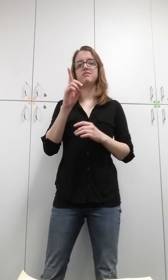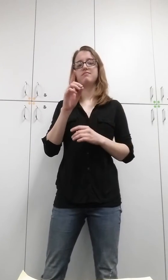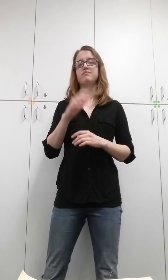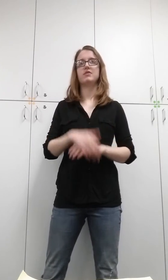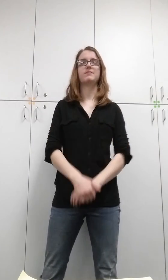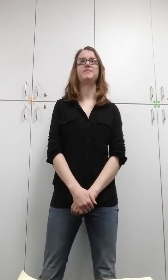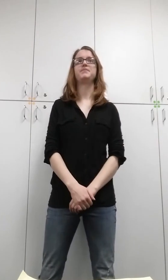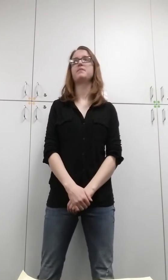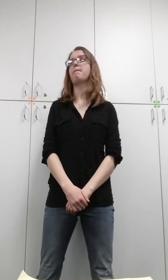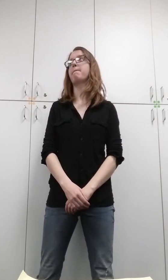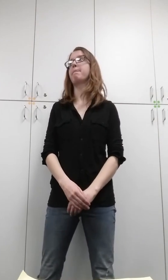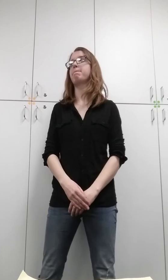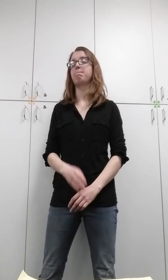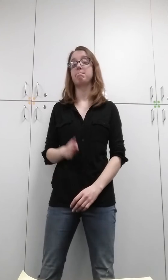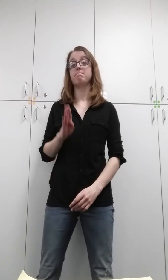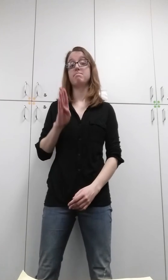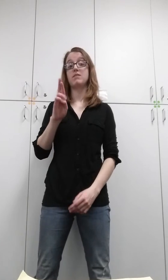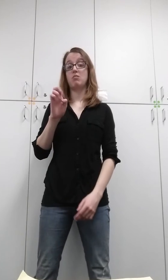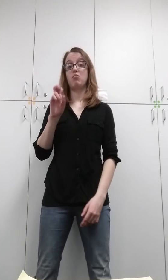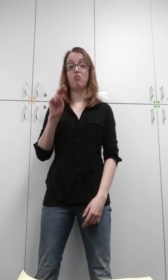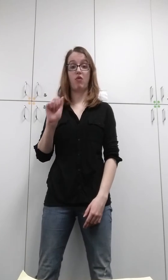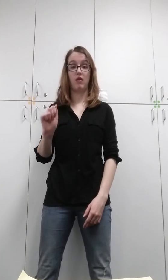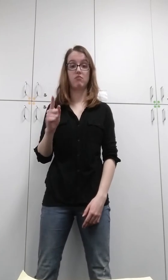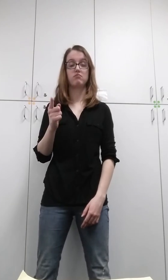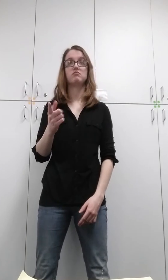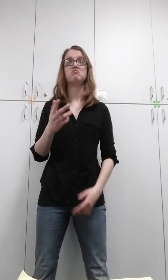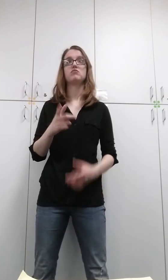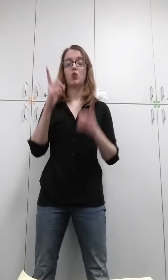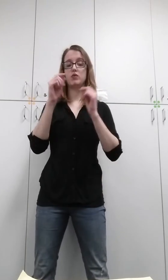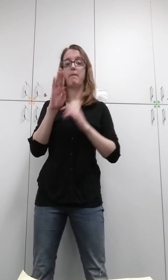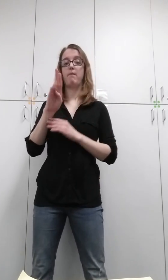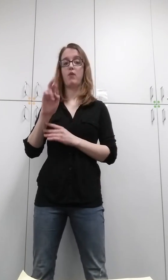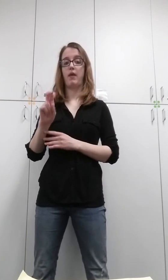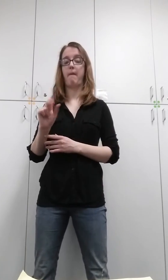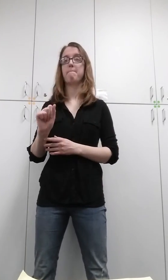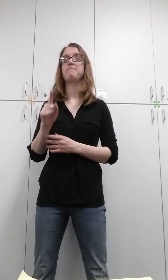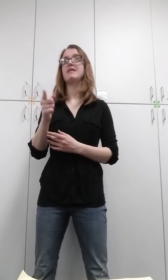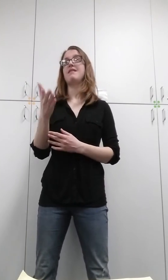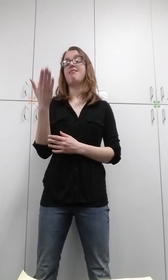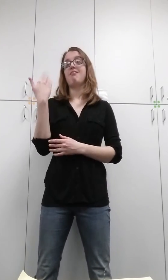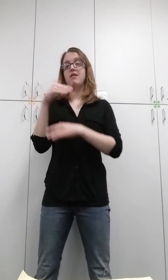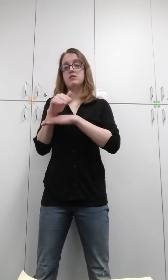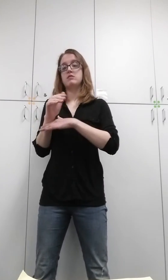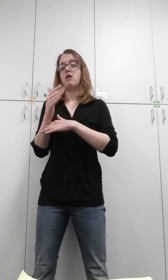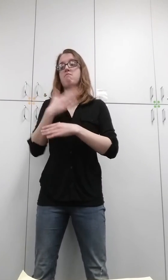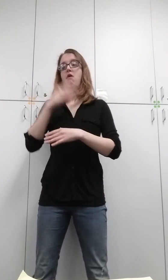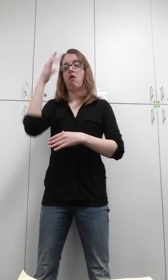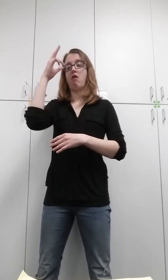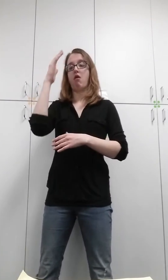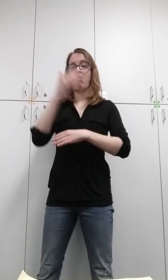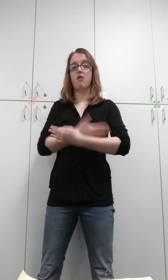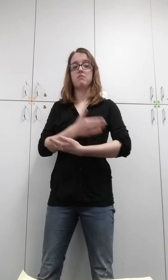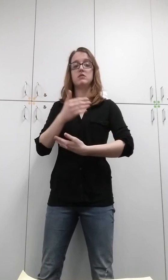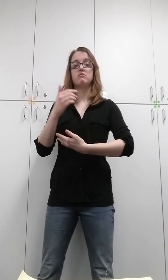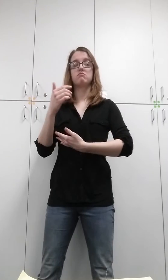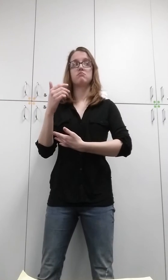Brenna, last night my husband Dave and I had this argument. He was like, sweetheart, I love you and all, but the house is filthy and I don't know what